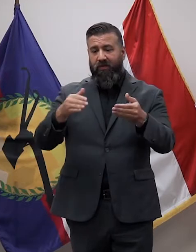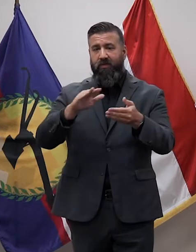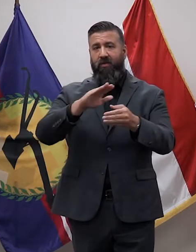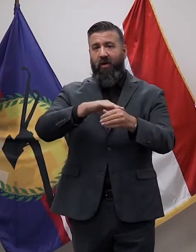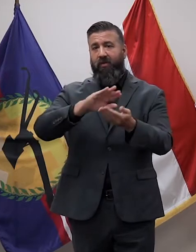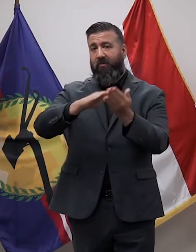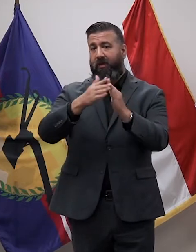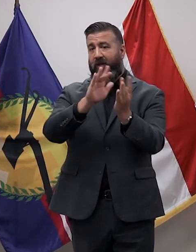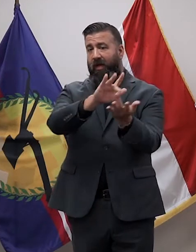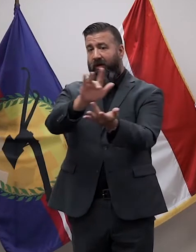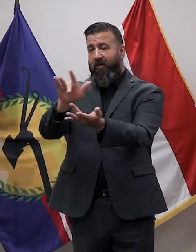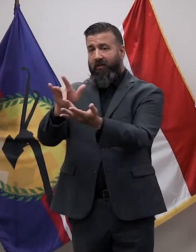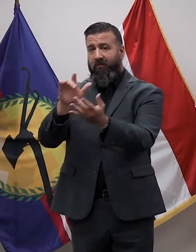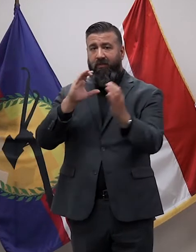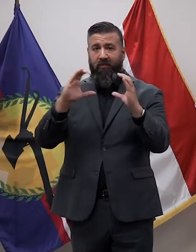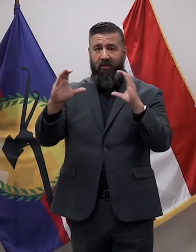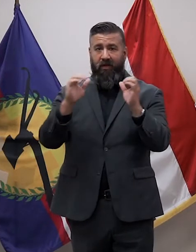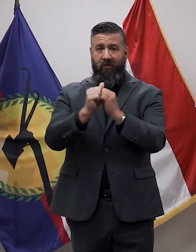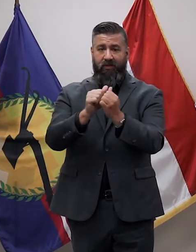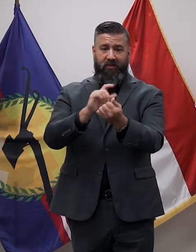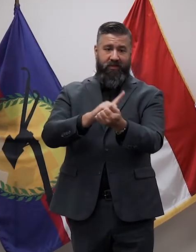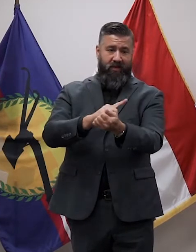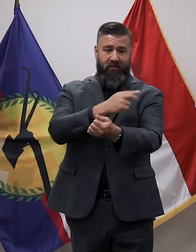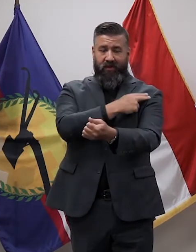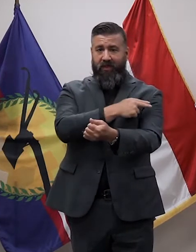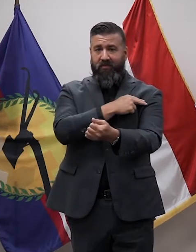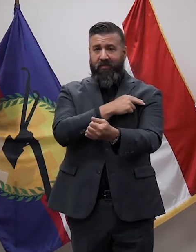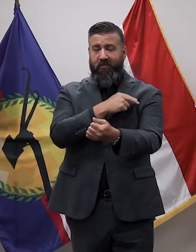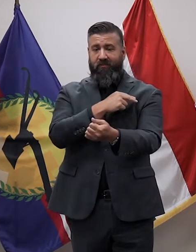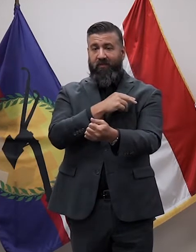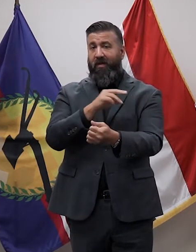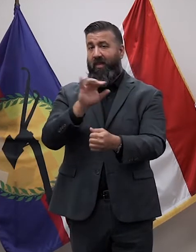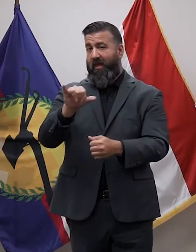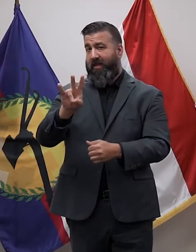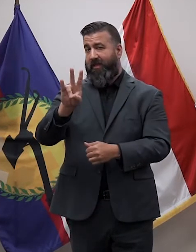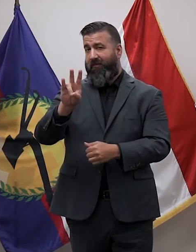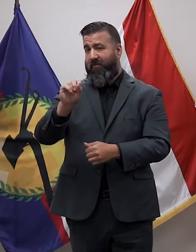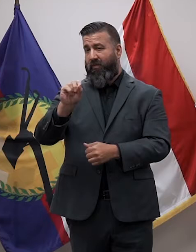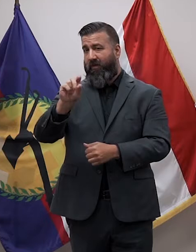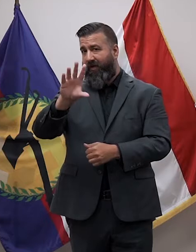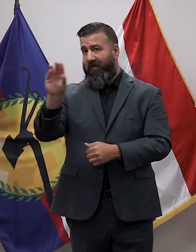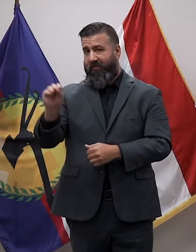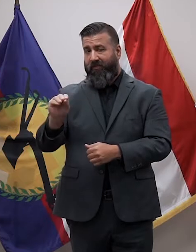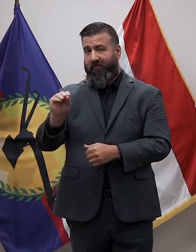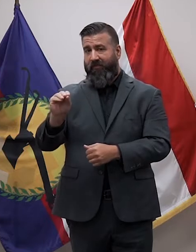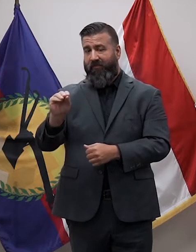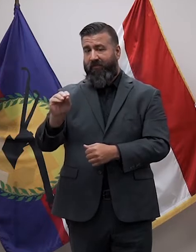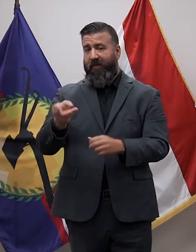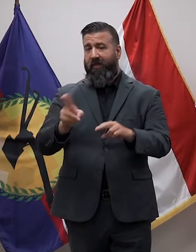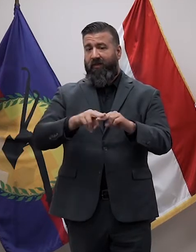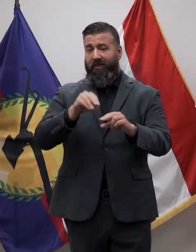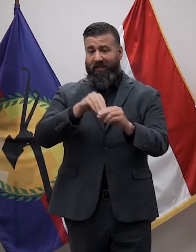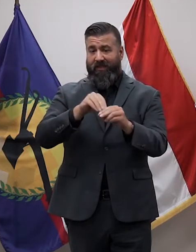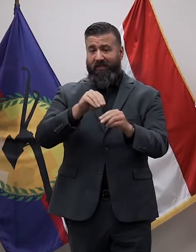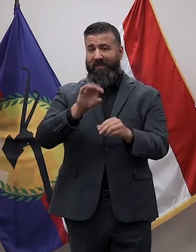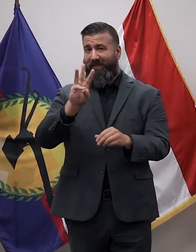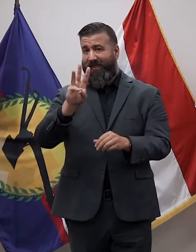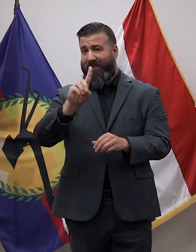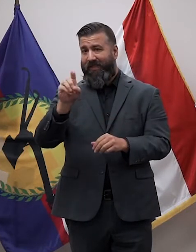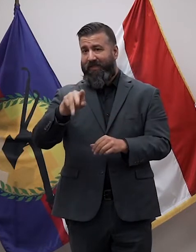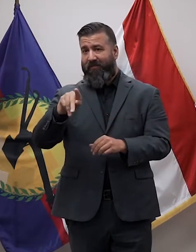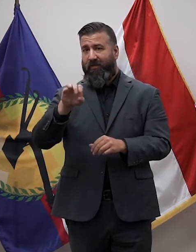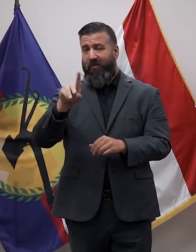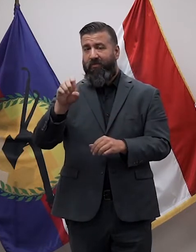outreach, communication, and local neighborhood clinics in North County. That 7.5% increase in those 6 target zip codes is something that we're